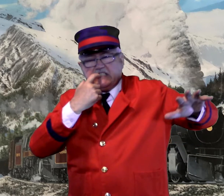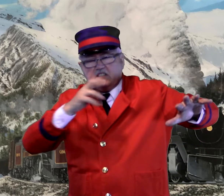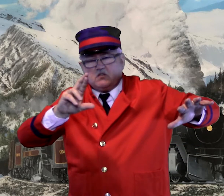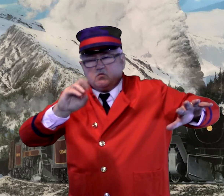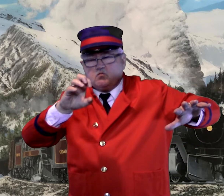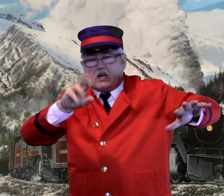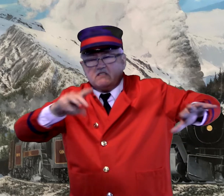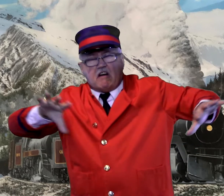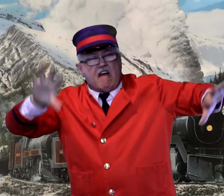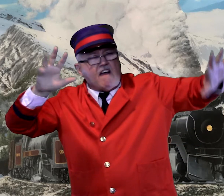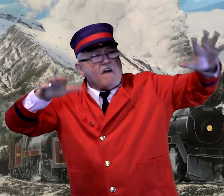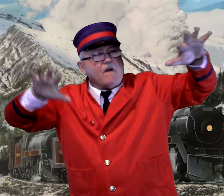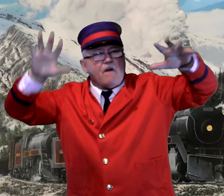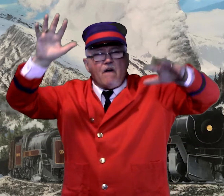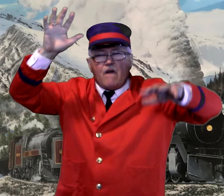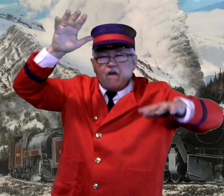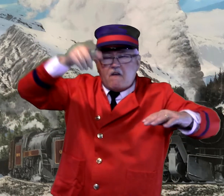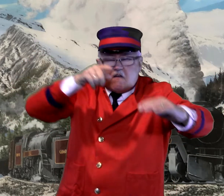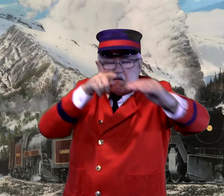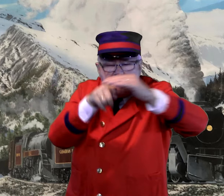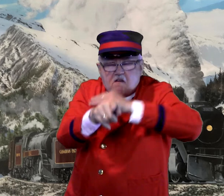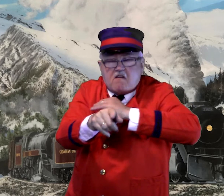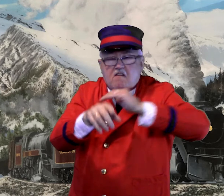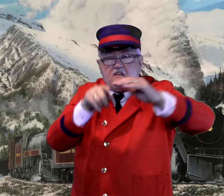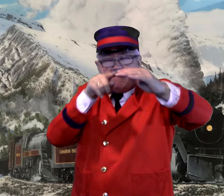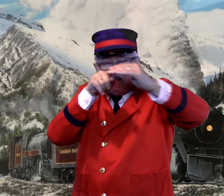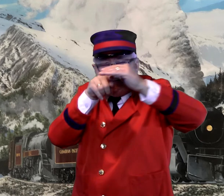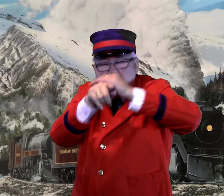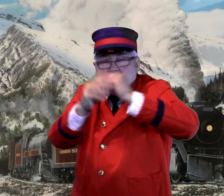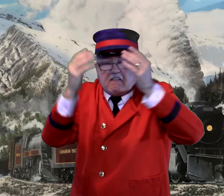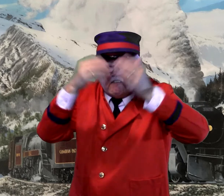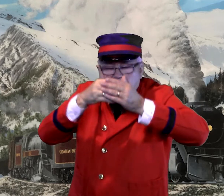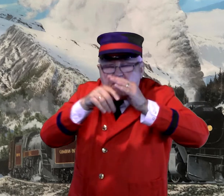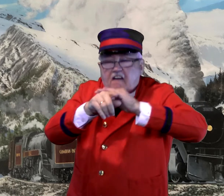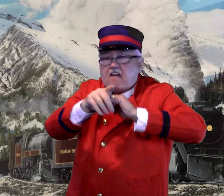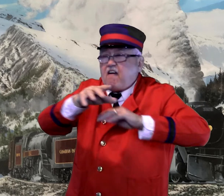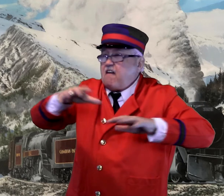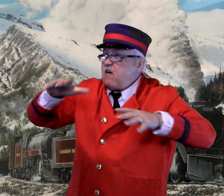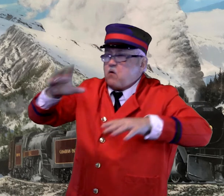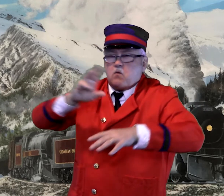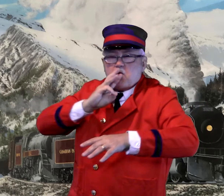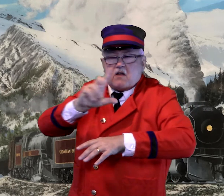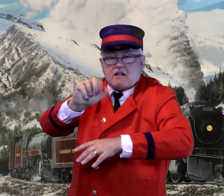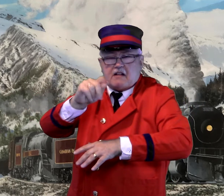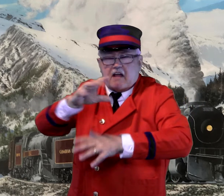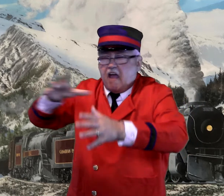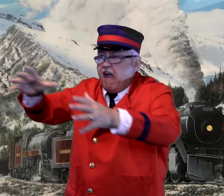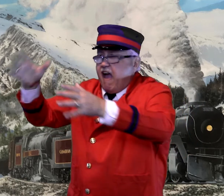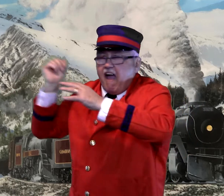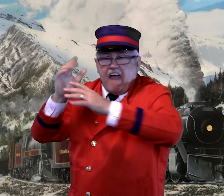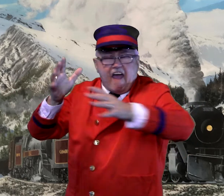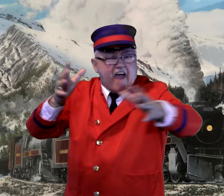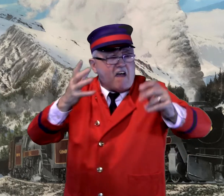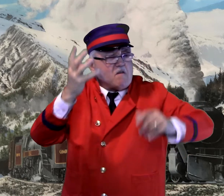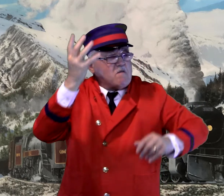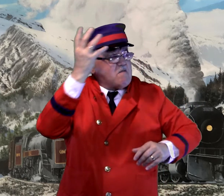Ontario, where it would enter the Shield, and the students would see the rocks and the trees and the lakes and pass through the